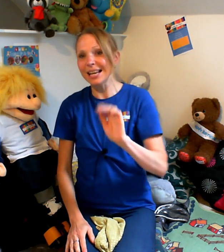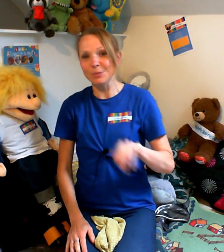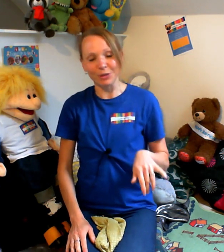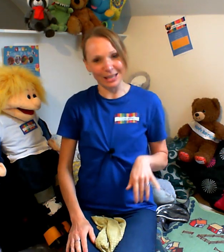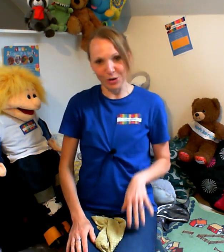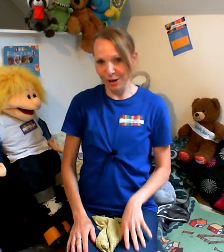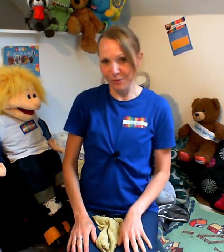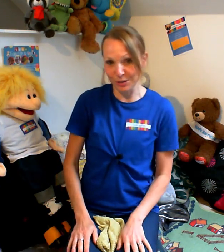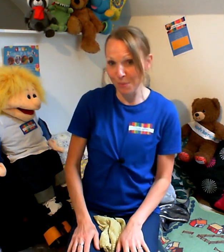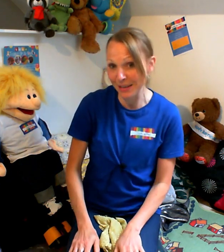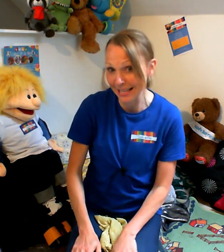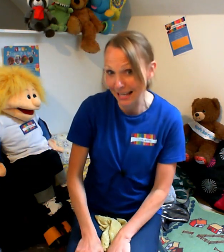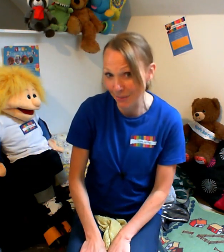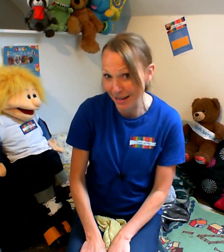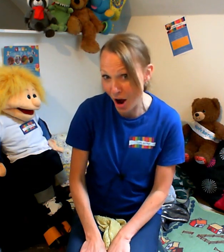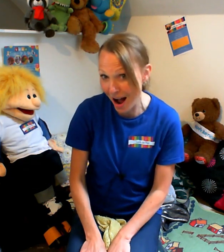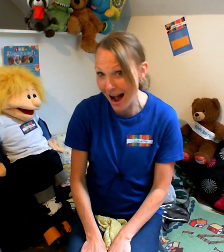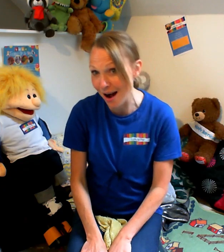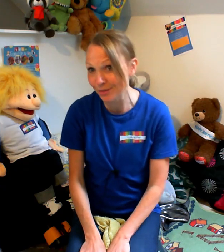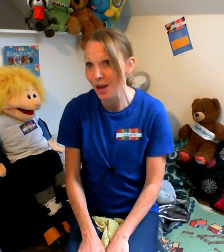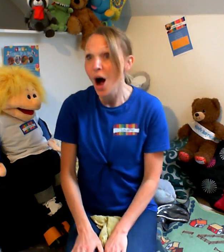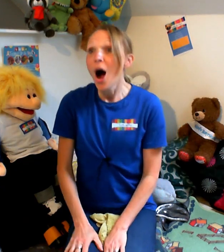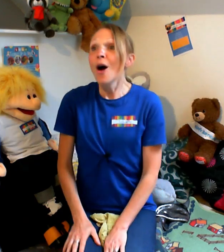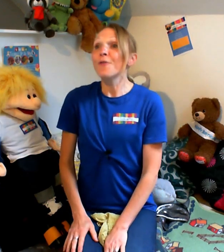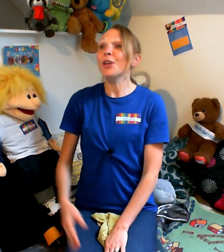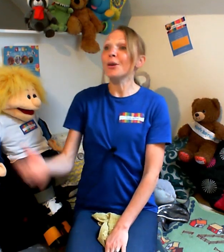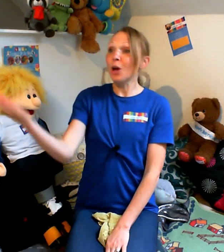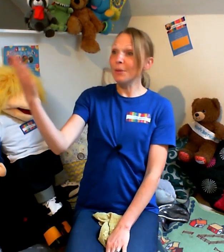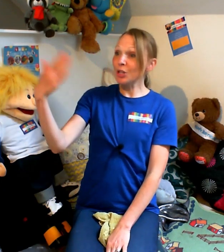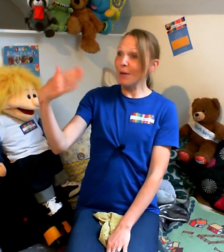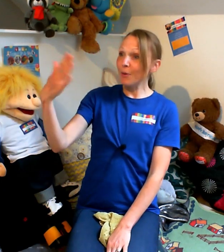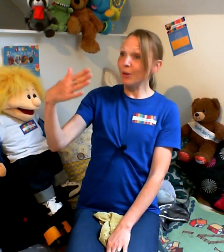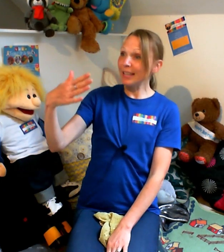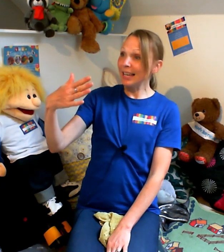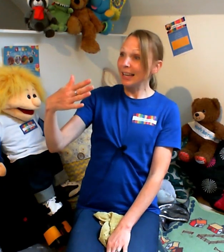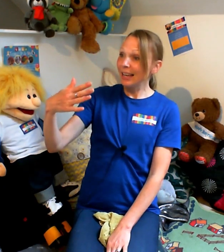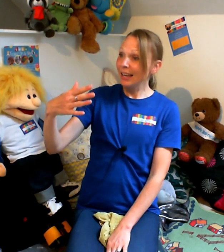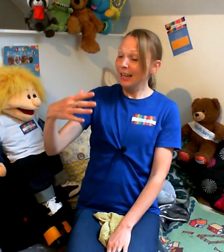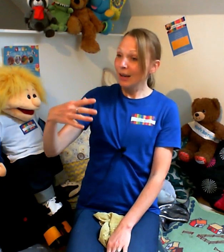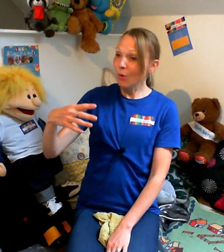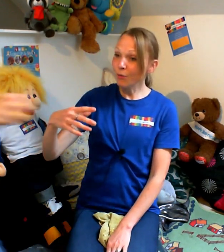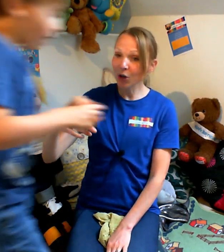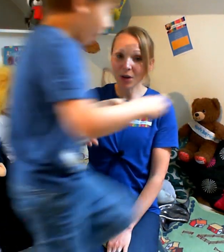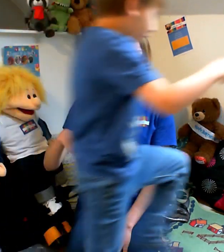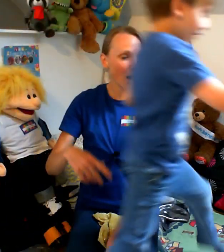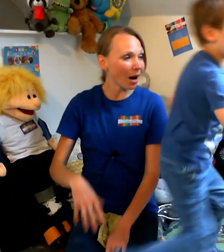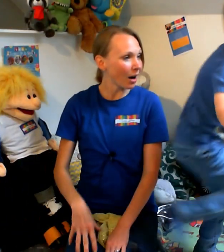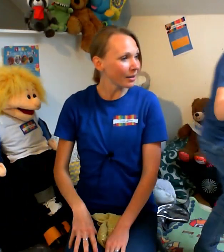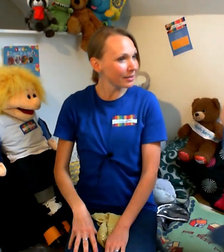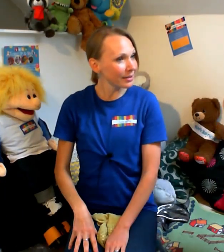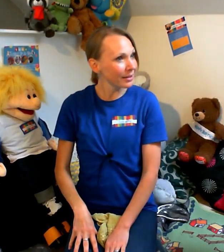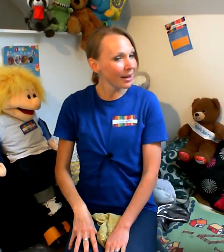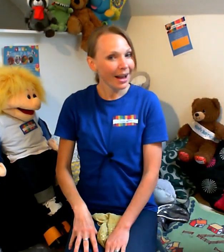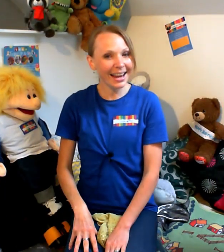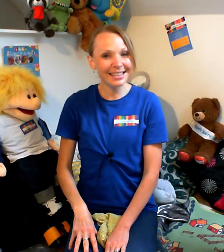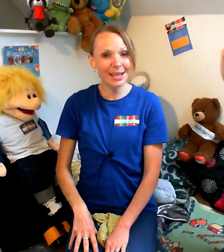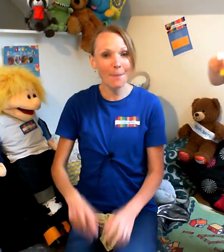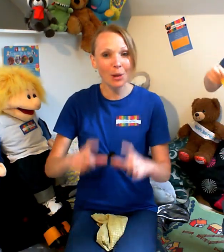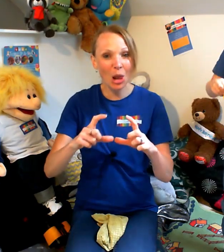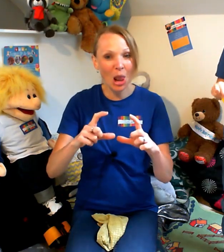desperately looking for something yellow in our house. Fiona, come and show everybody. What have you got? Block. It's a